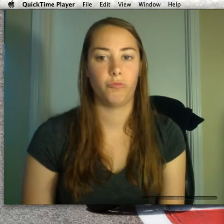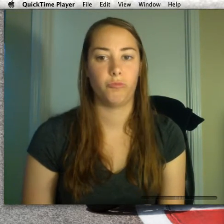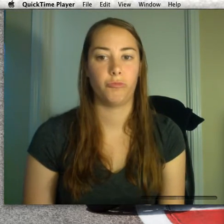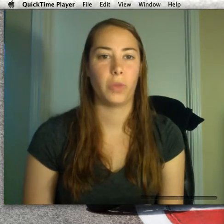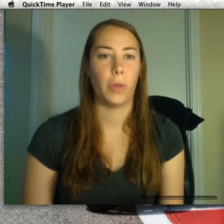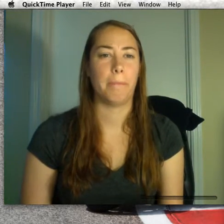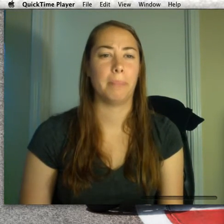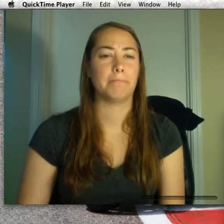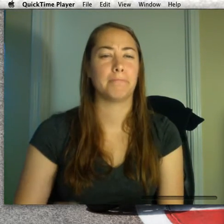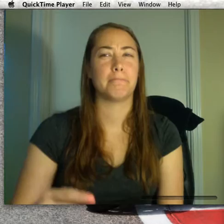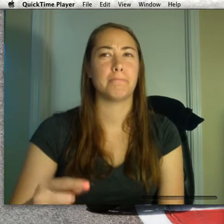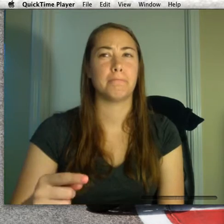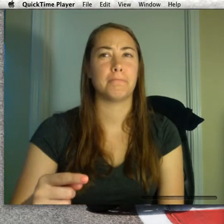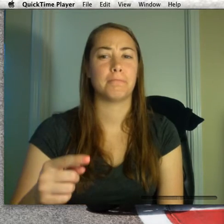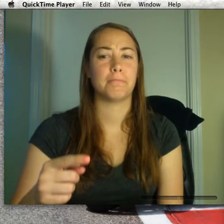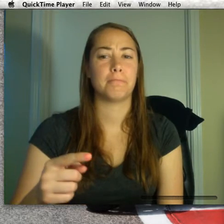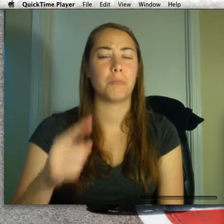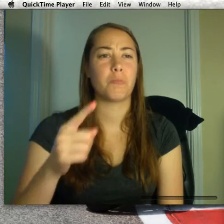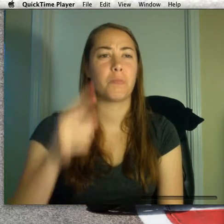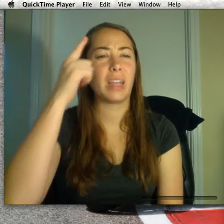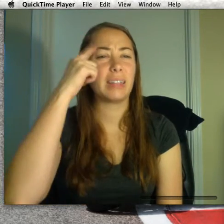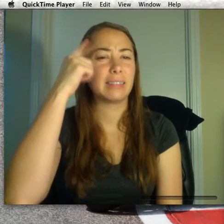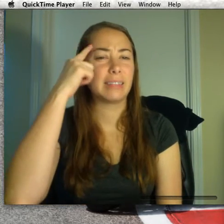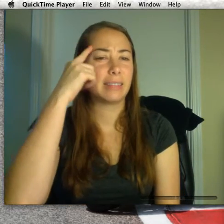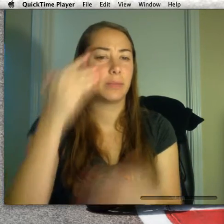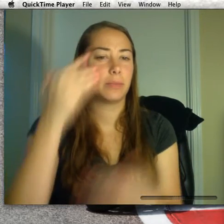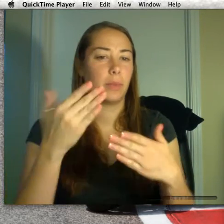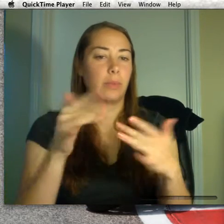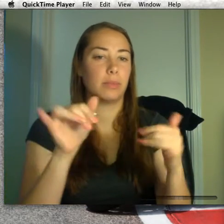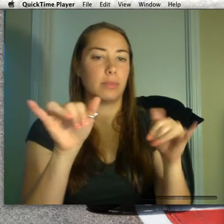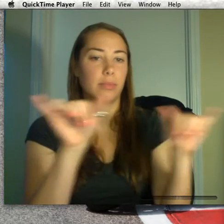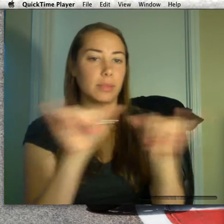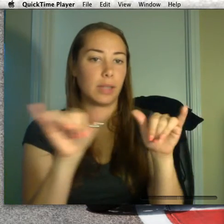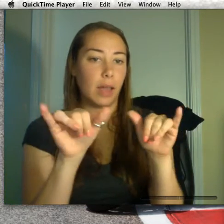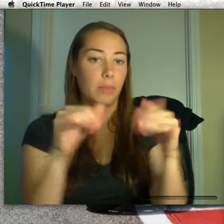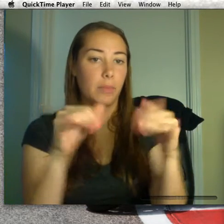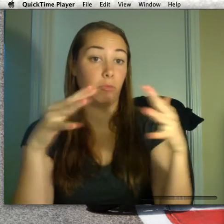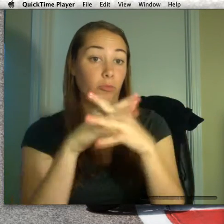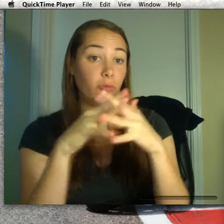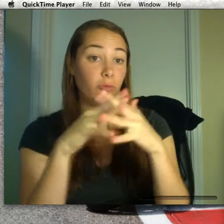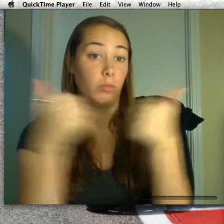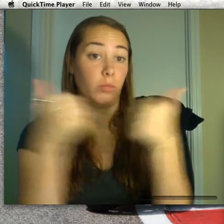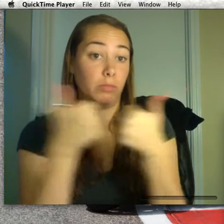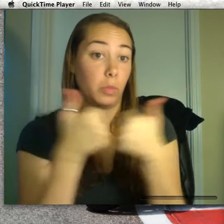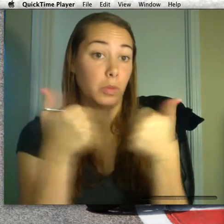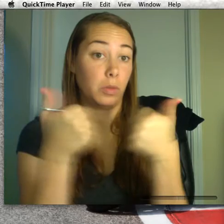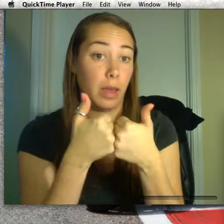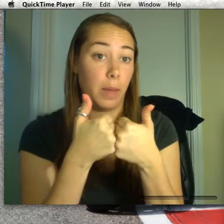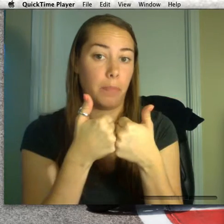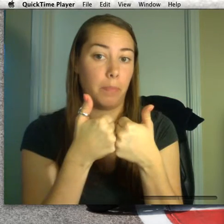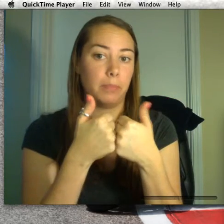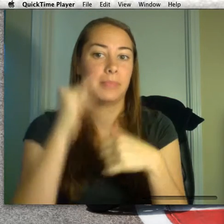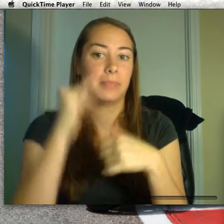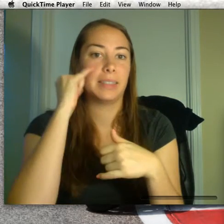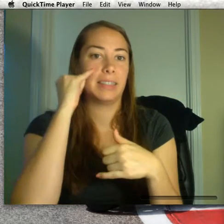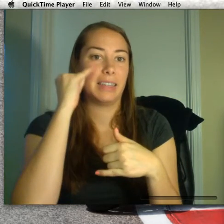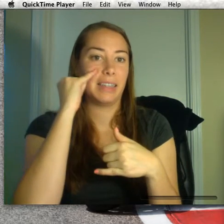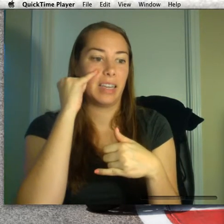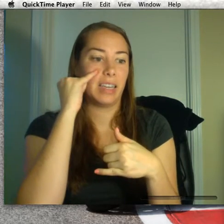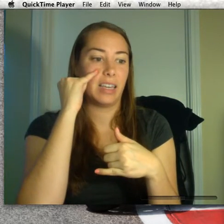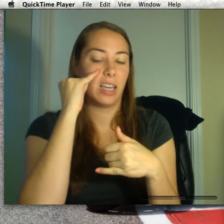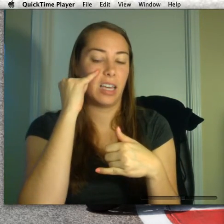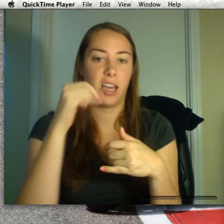other in practice, or undercut each other on Sunday, they cannot win,